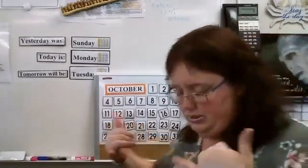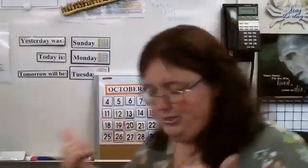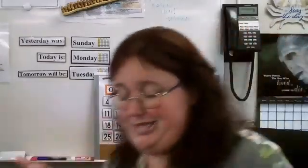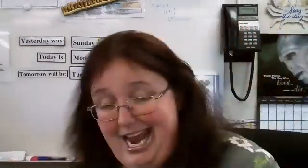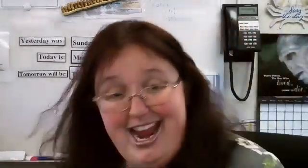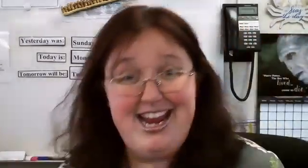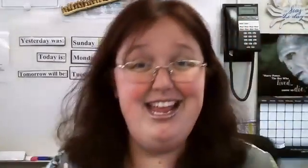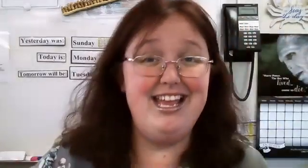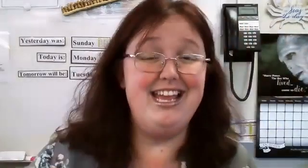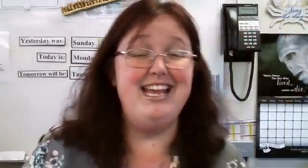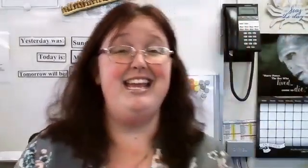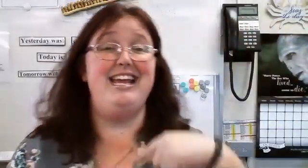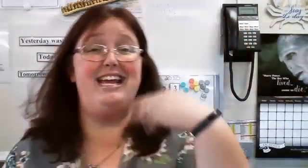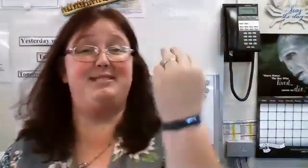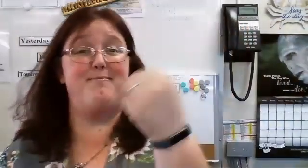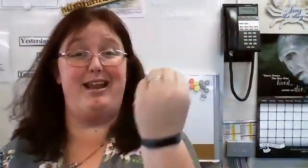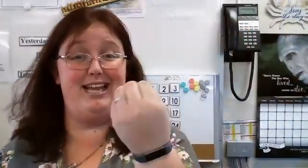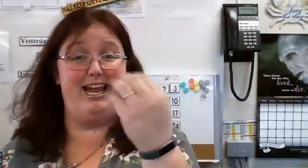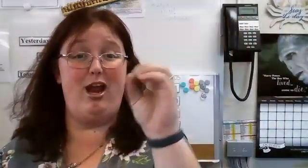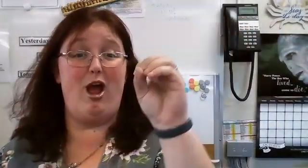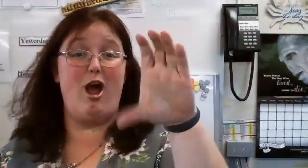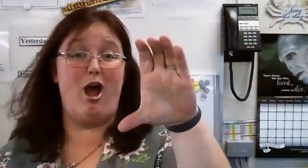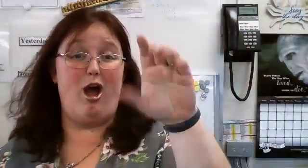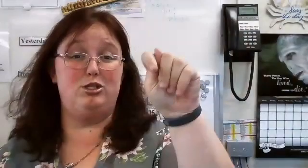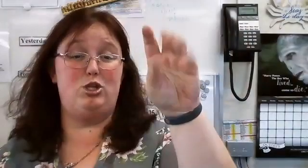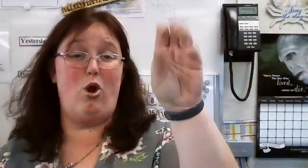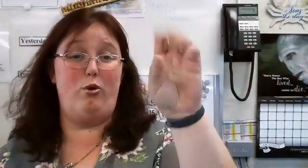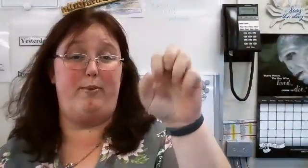So today is Monday, October